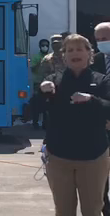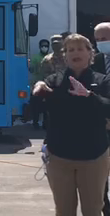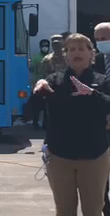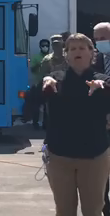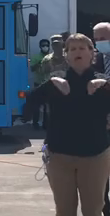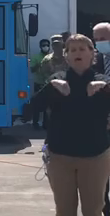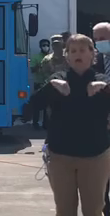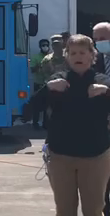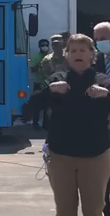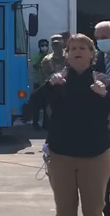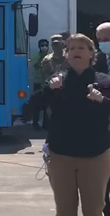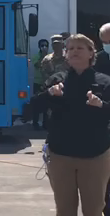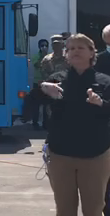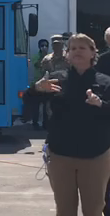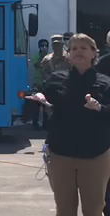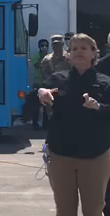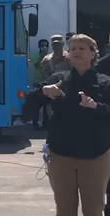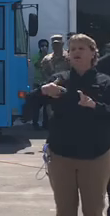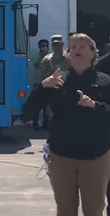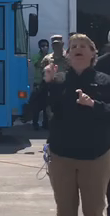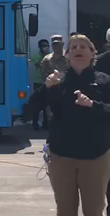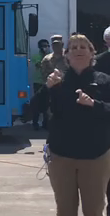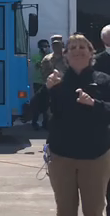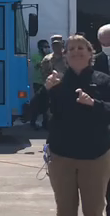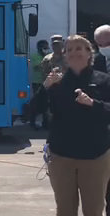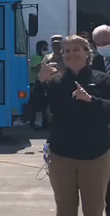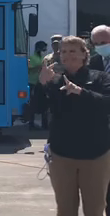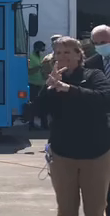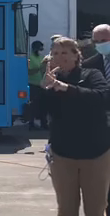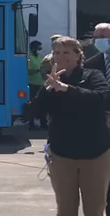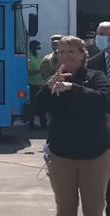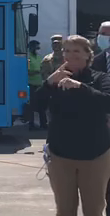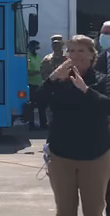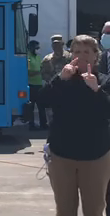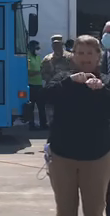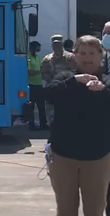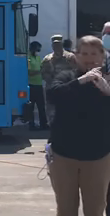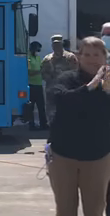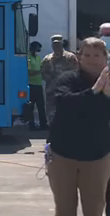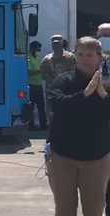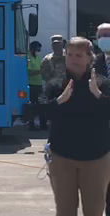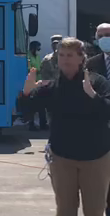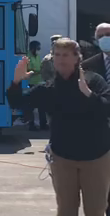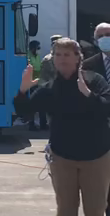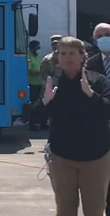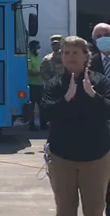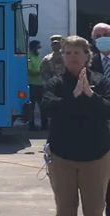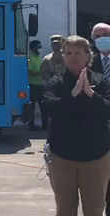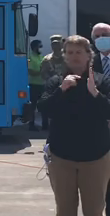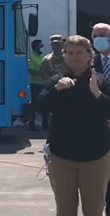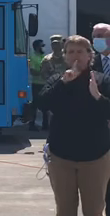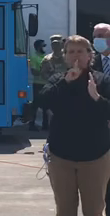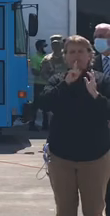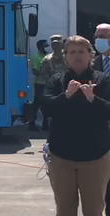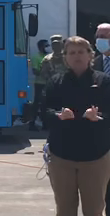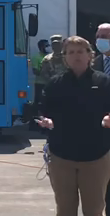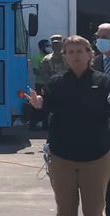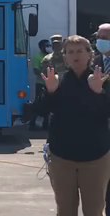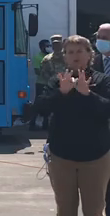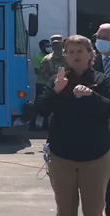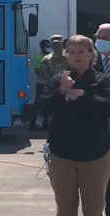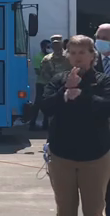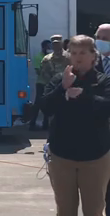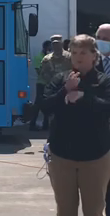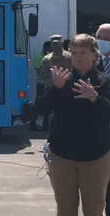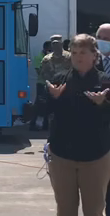site here, and then we're going to add to other sites over the course of the week, is serological testing. So we now